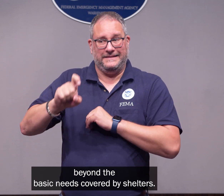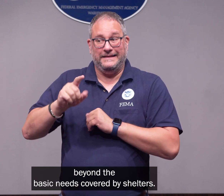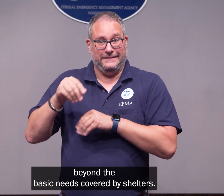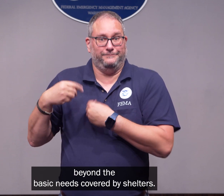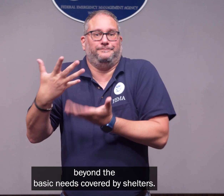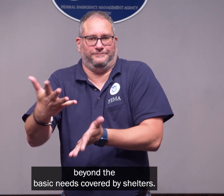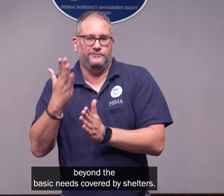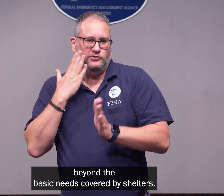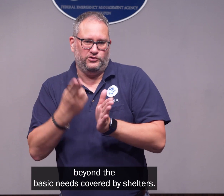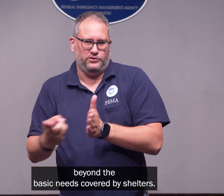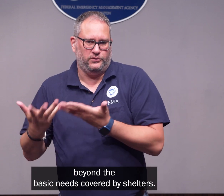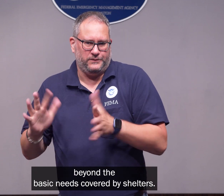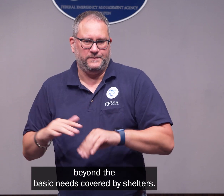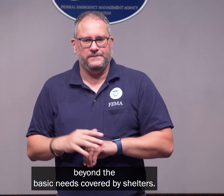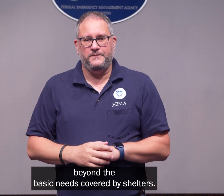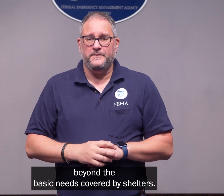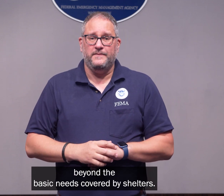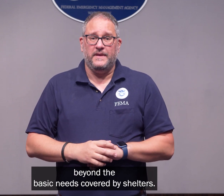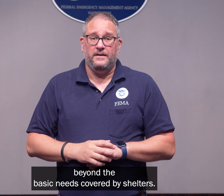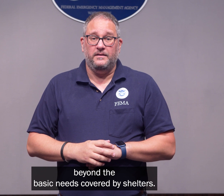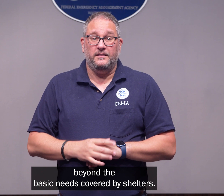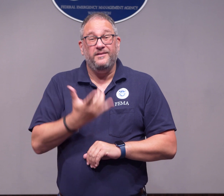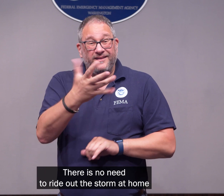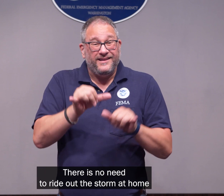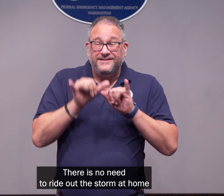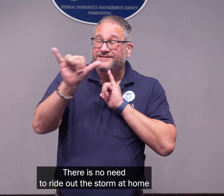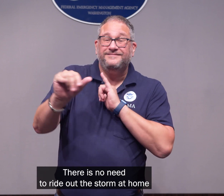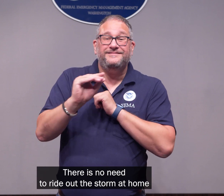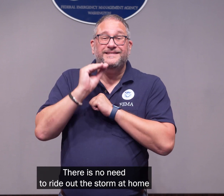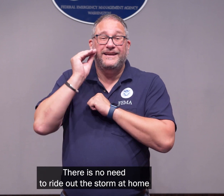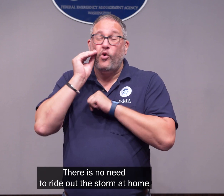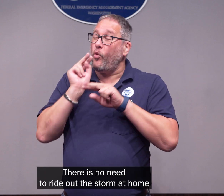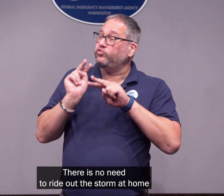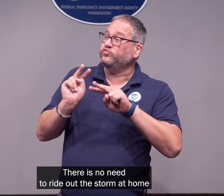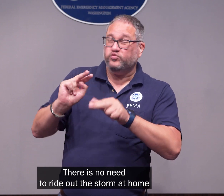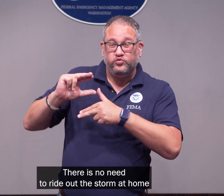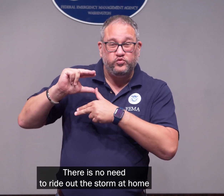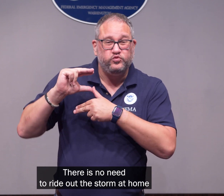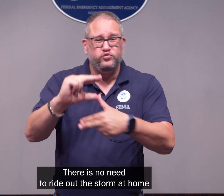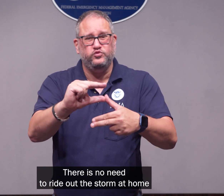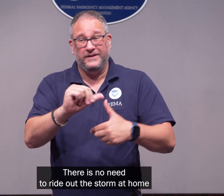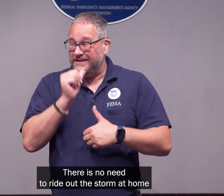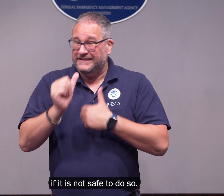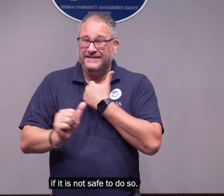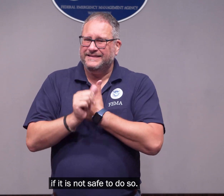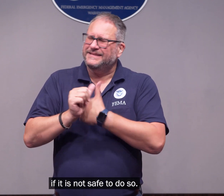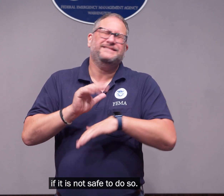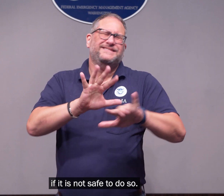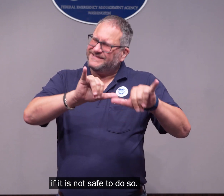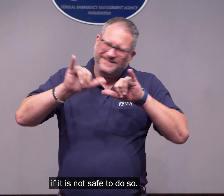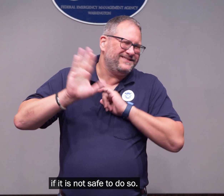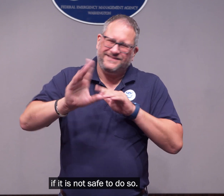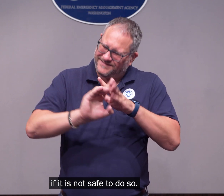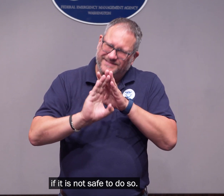the basic needs covered by shelters. There is no need to ride out the storm at home if it is not safe to do